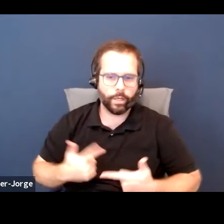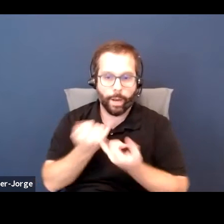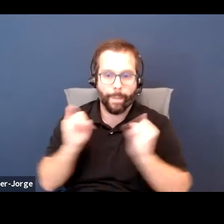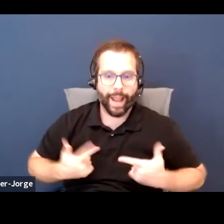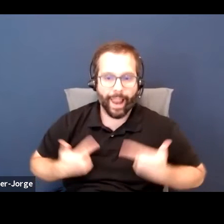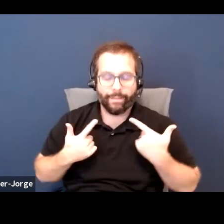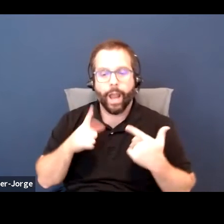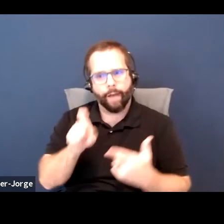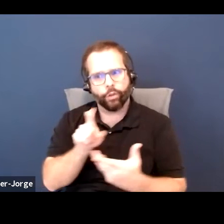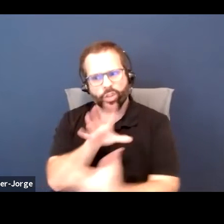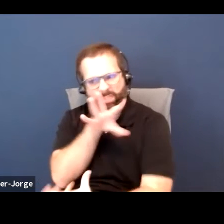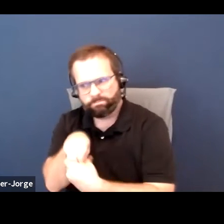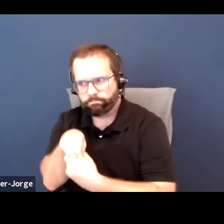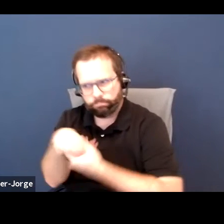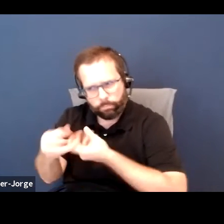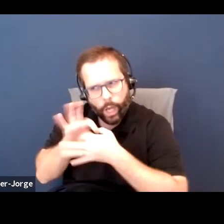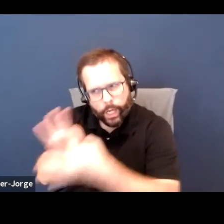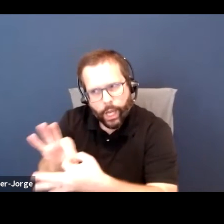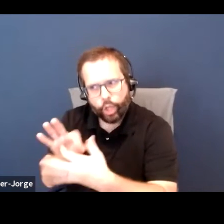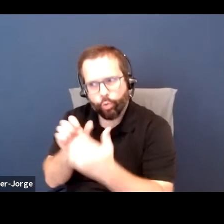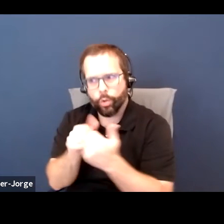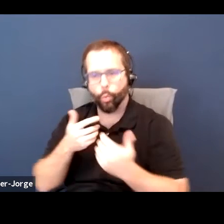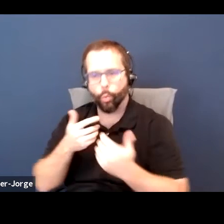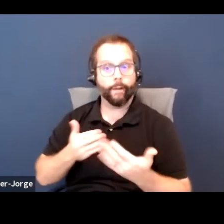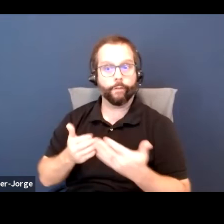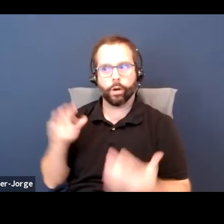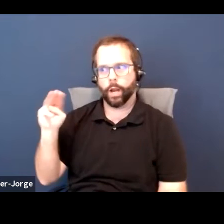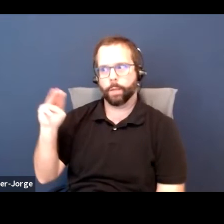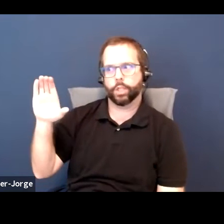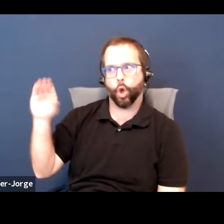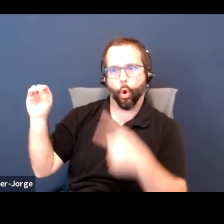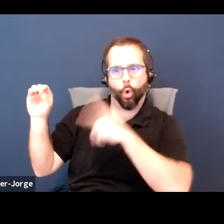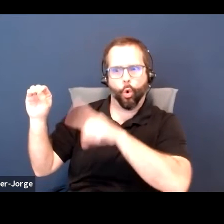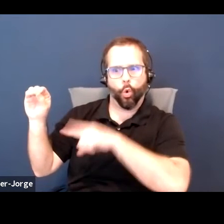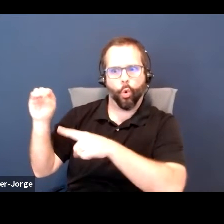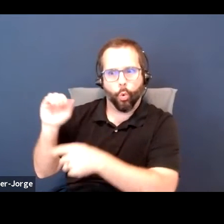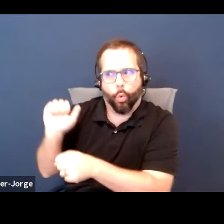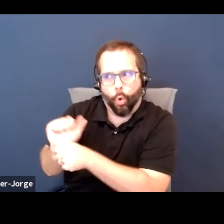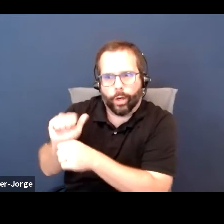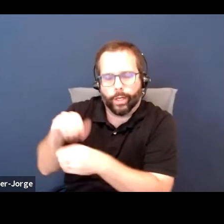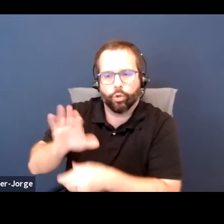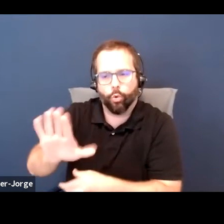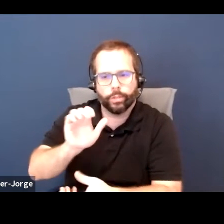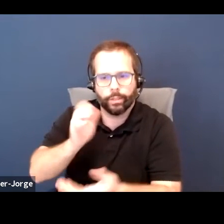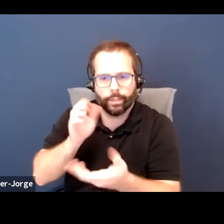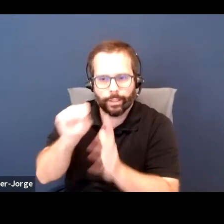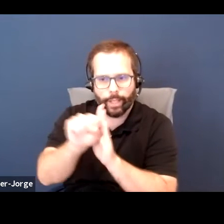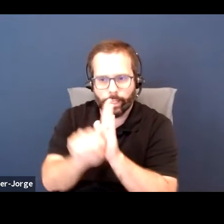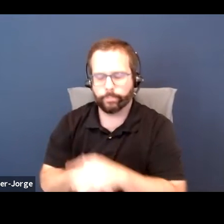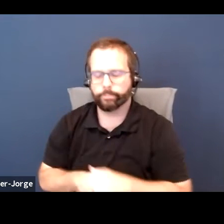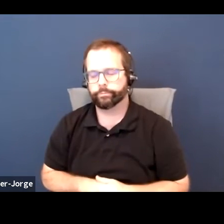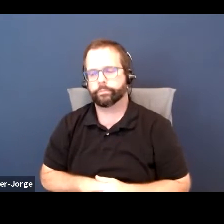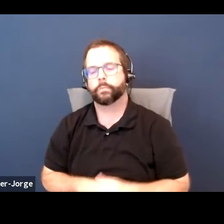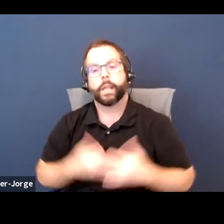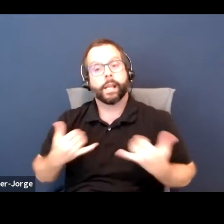whatever MCO is going to be working within your state. So right now we've got agreements,